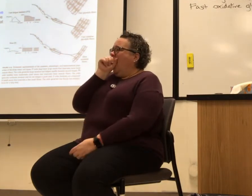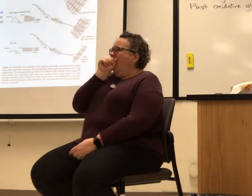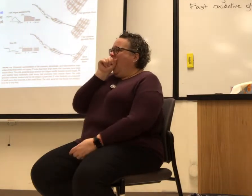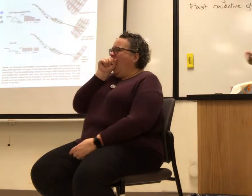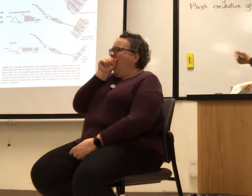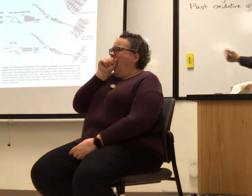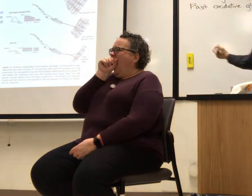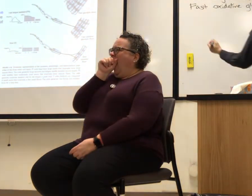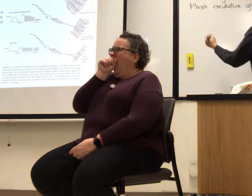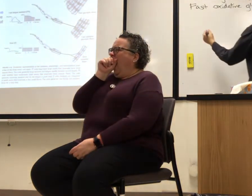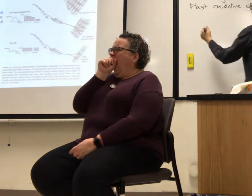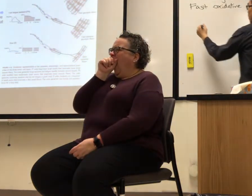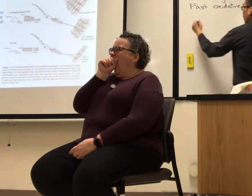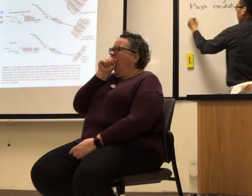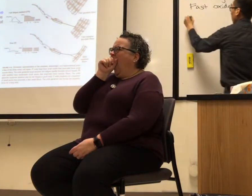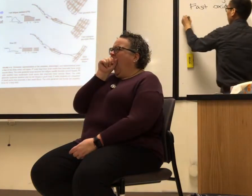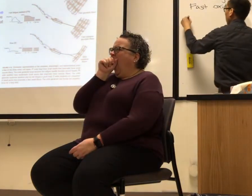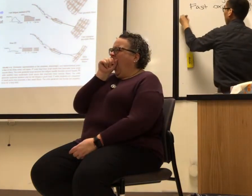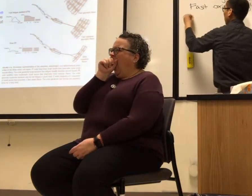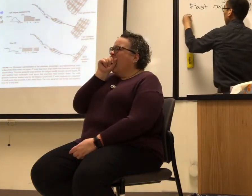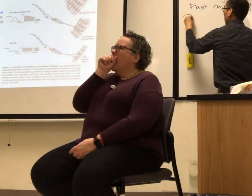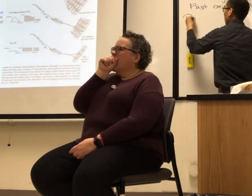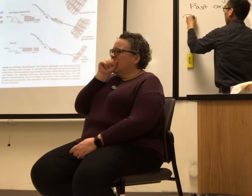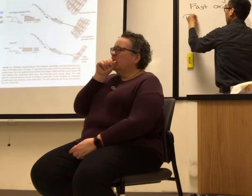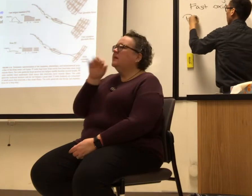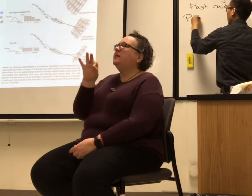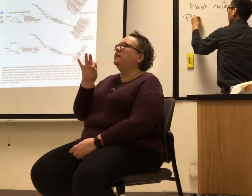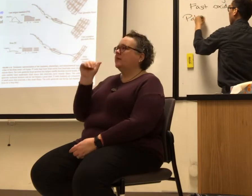this muscle will be like a pale